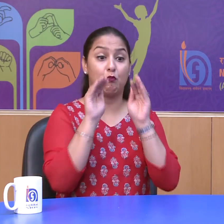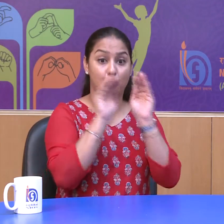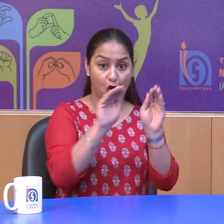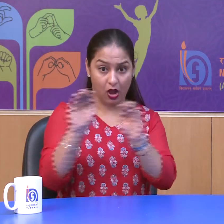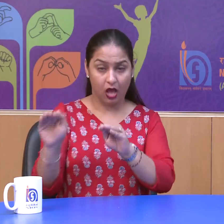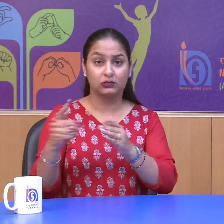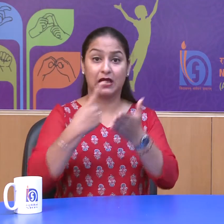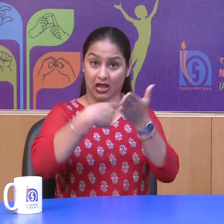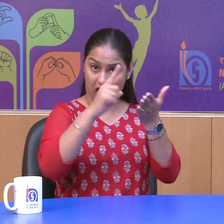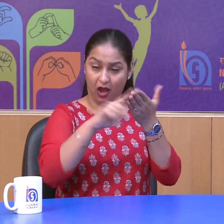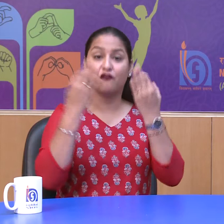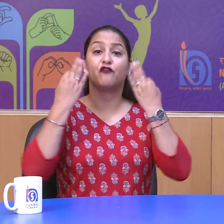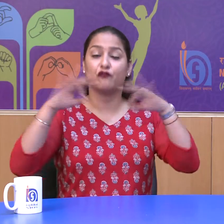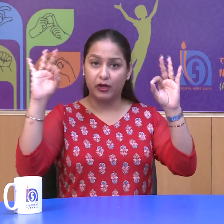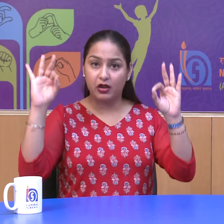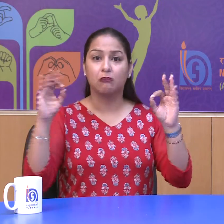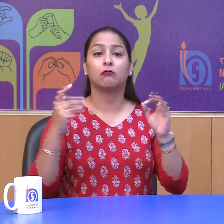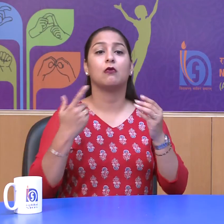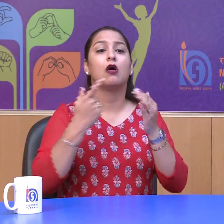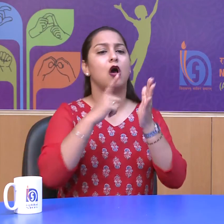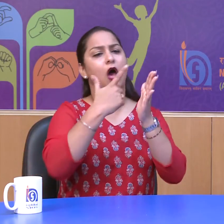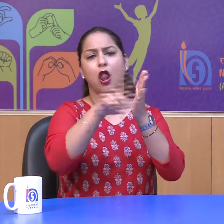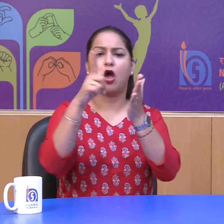rights, freedoms, and liberty of the citizens.